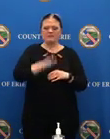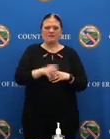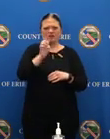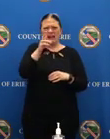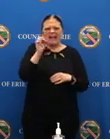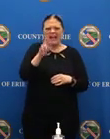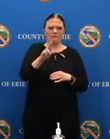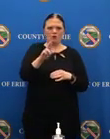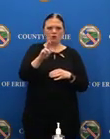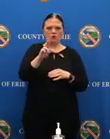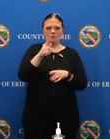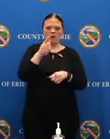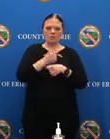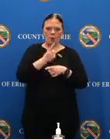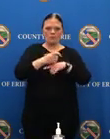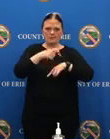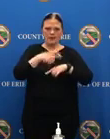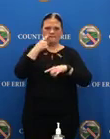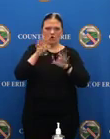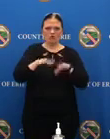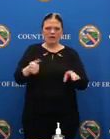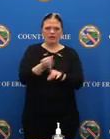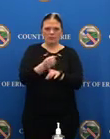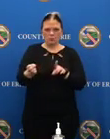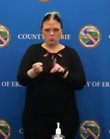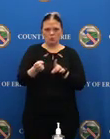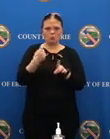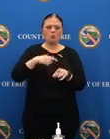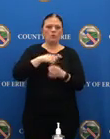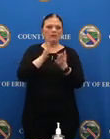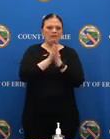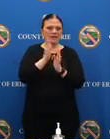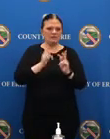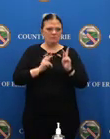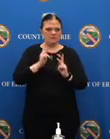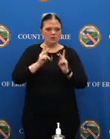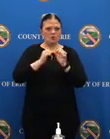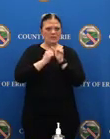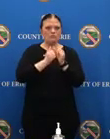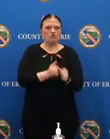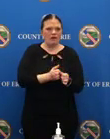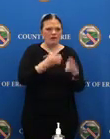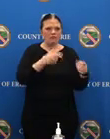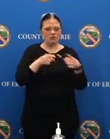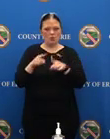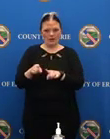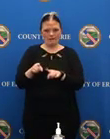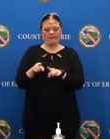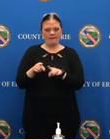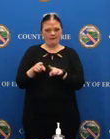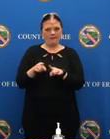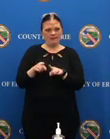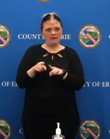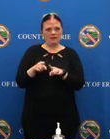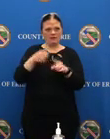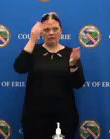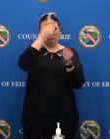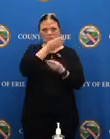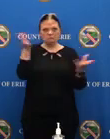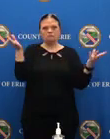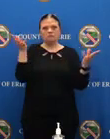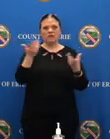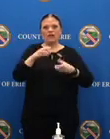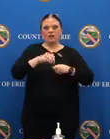ever an appropriate time for child abuse. But we are asking people to certainly keep track of what's going on and let our friends